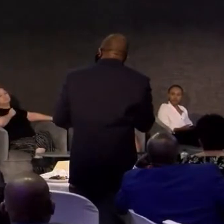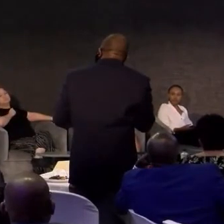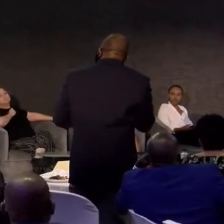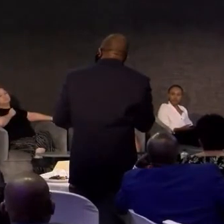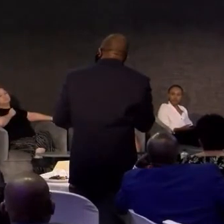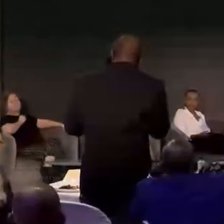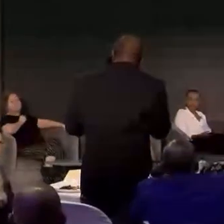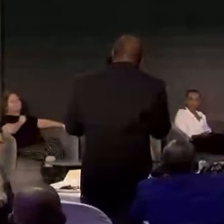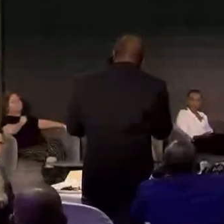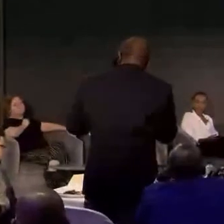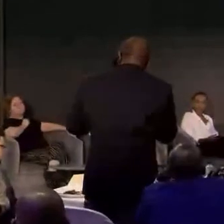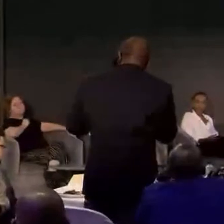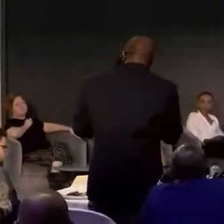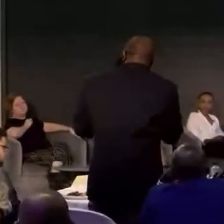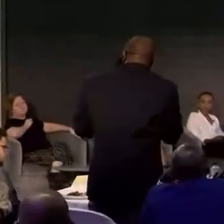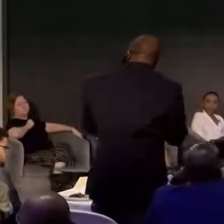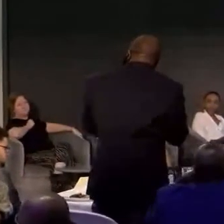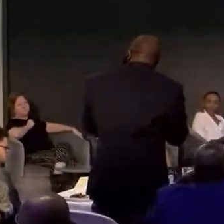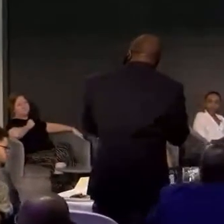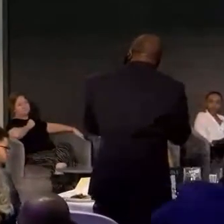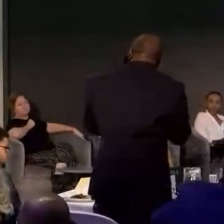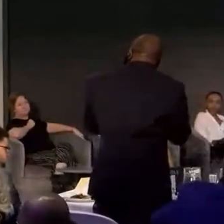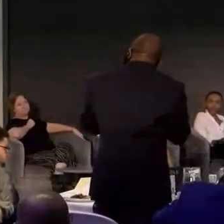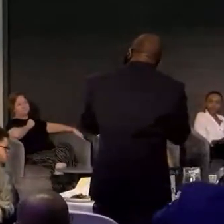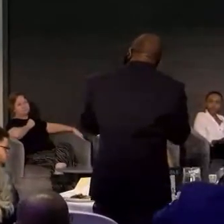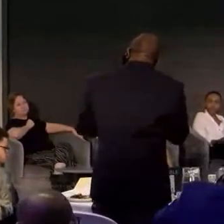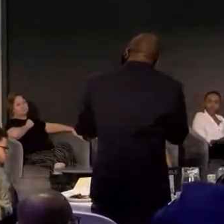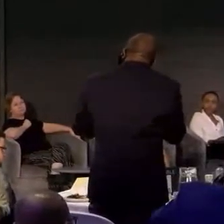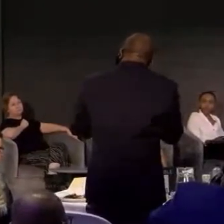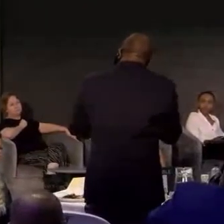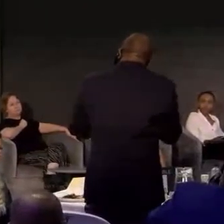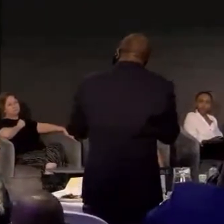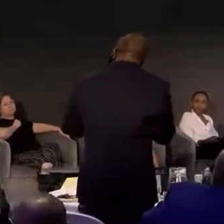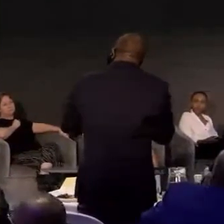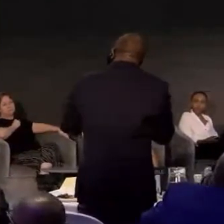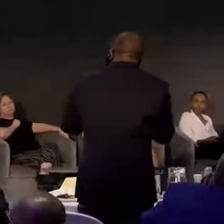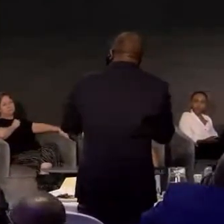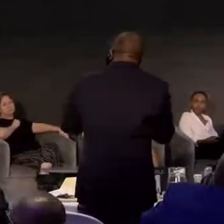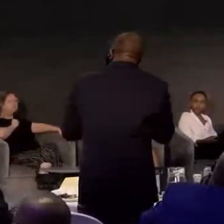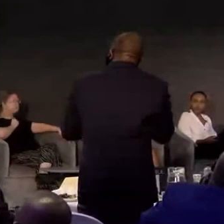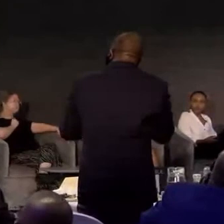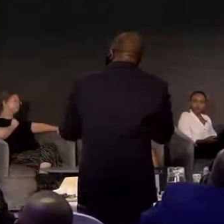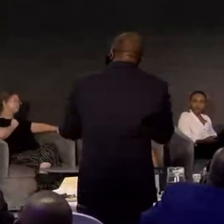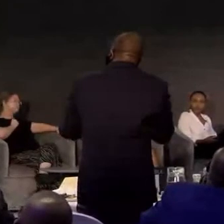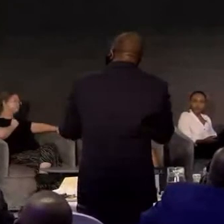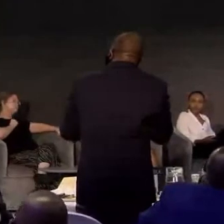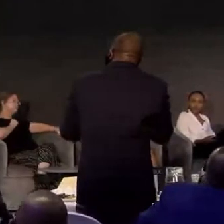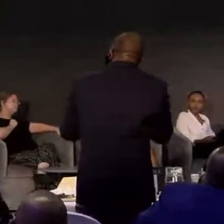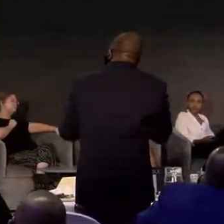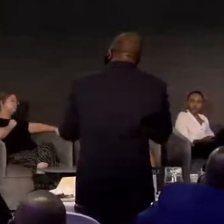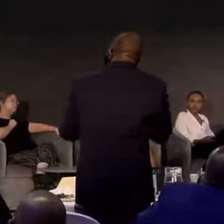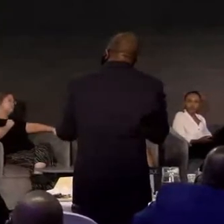fantastic, and not only yours, but all the other law enforcement, previously maybe the public protector,